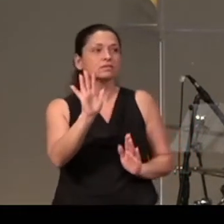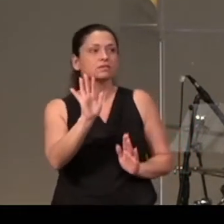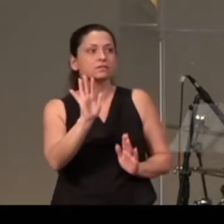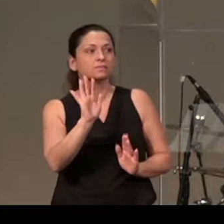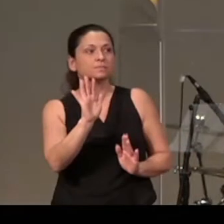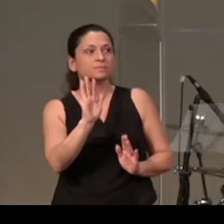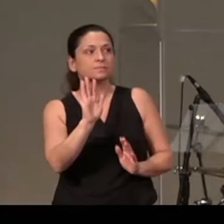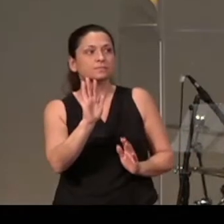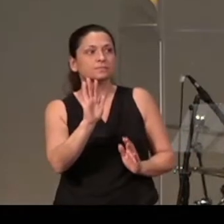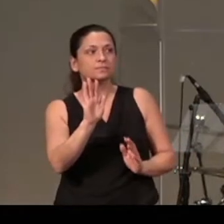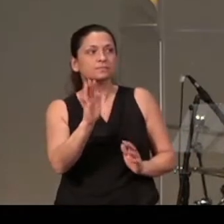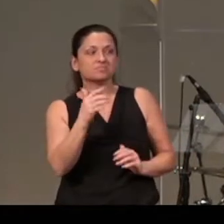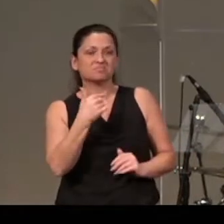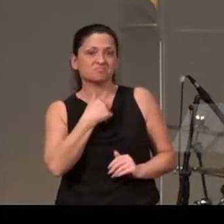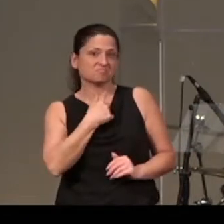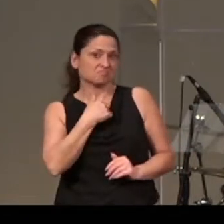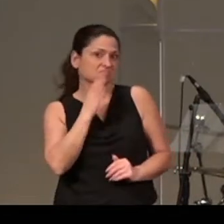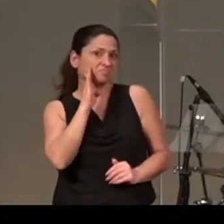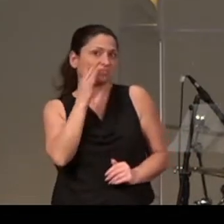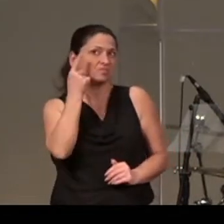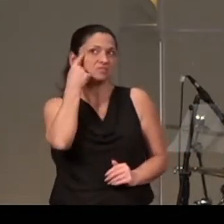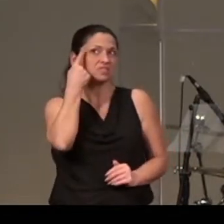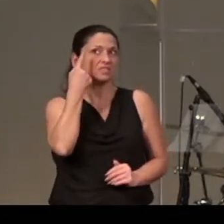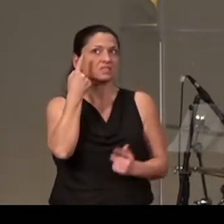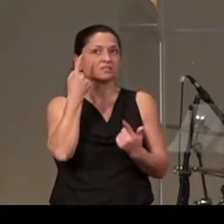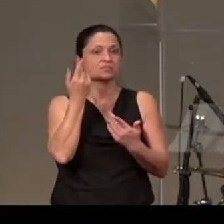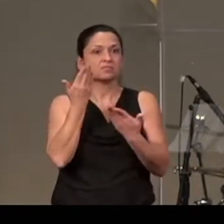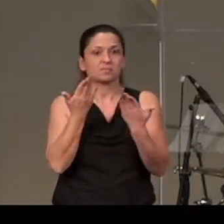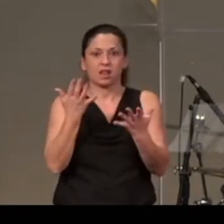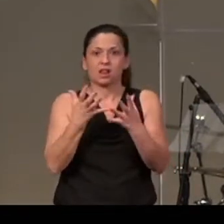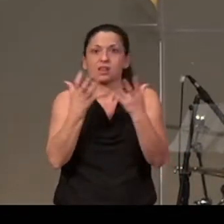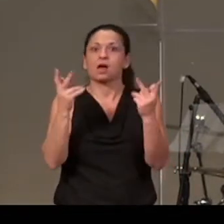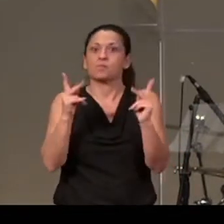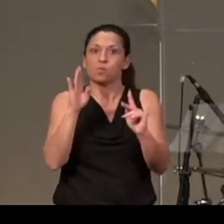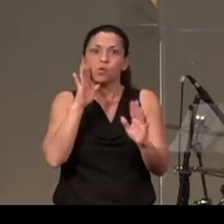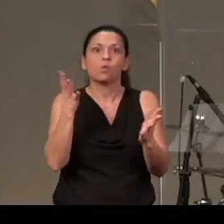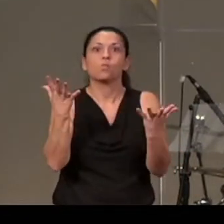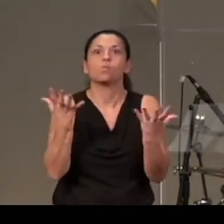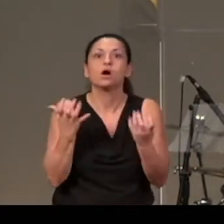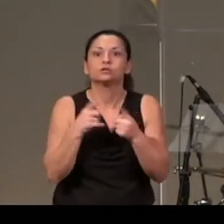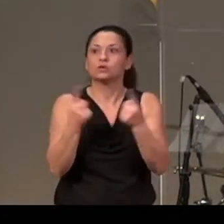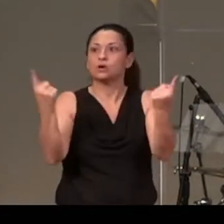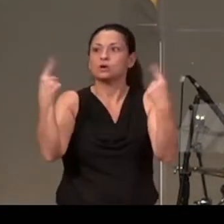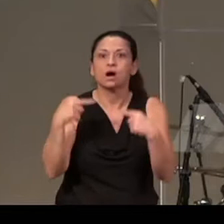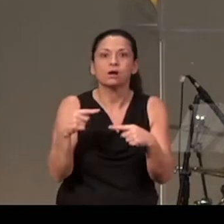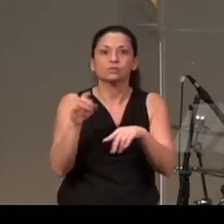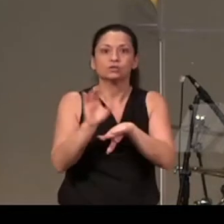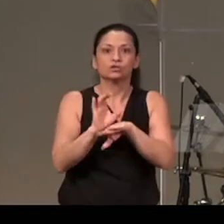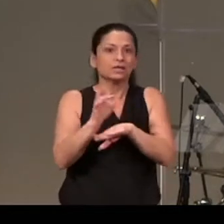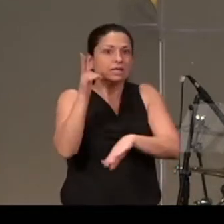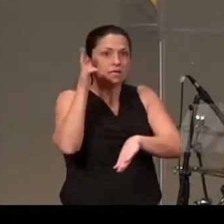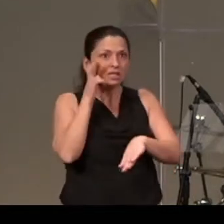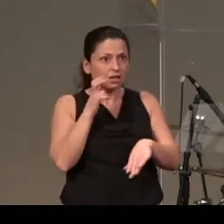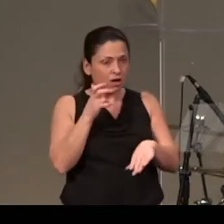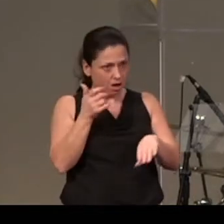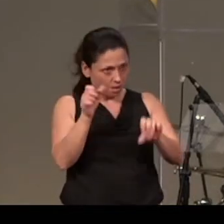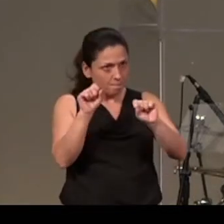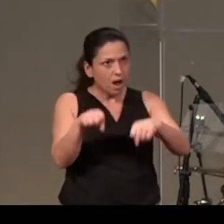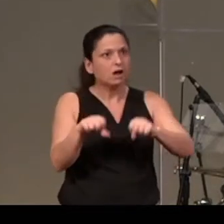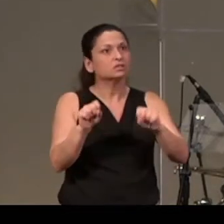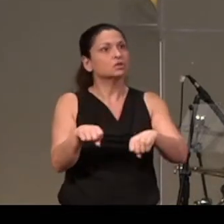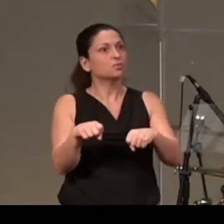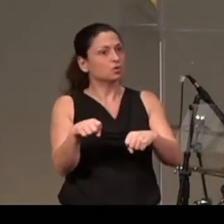I mean, I would think there'd be a lot of people who'd want to come to church. And here, could there possibly